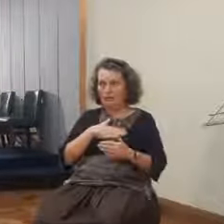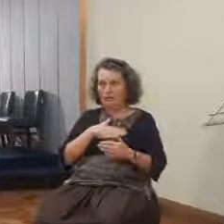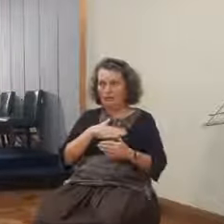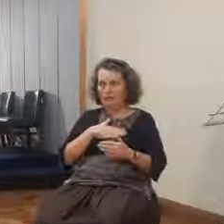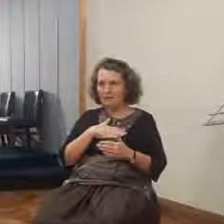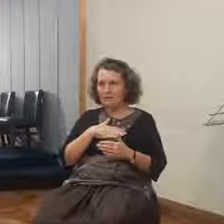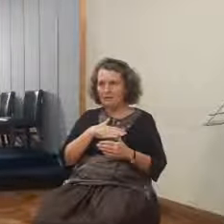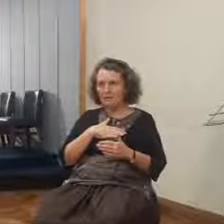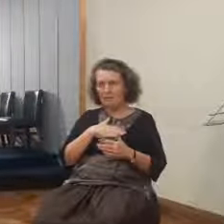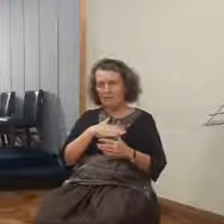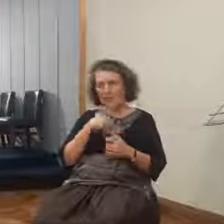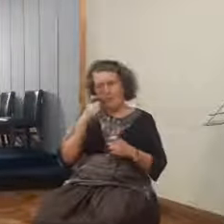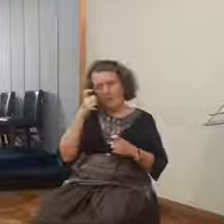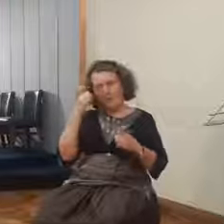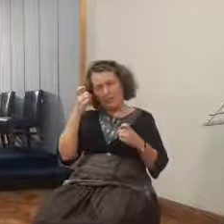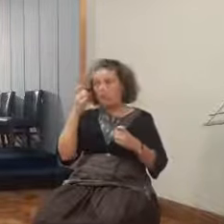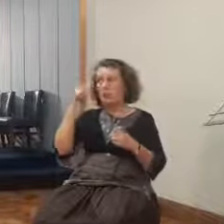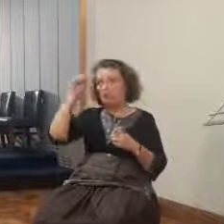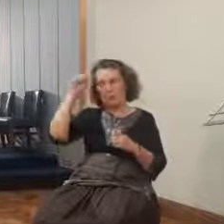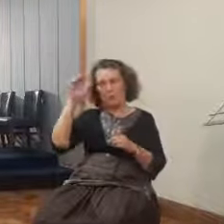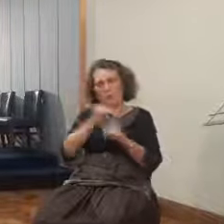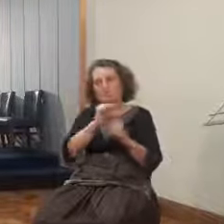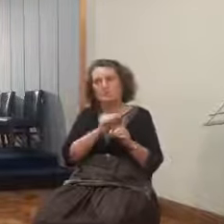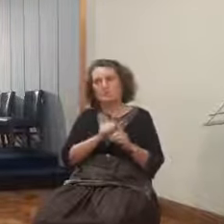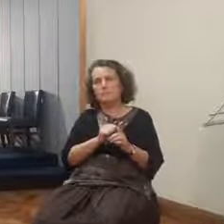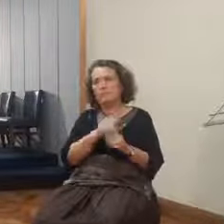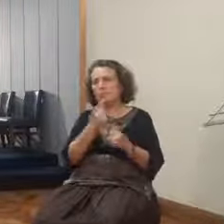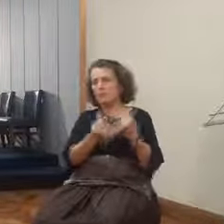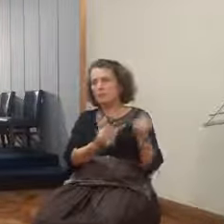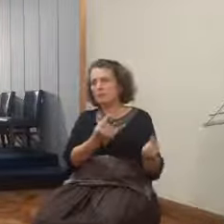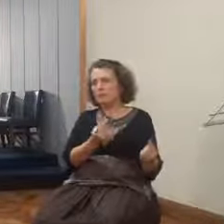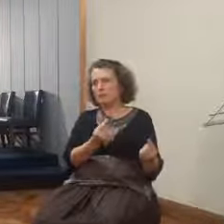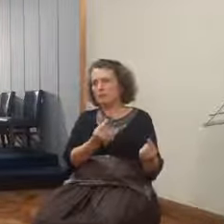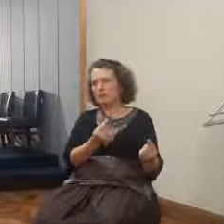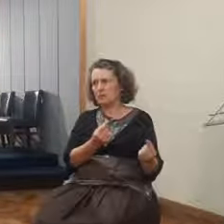motivation of every person who is, who wants, who will be.